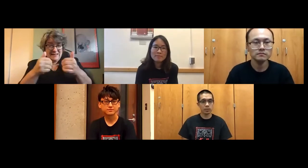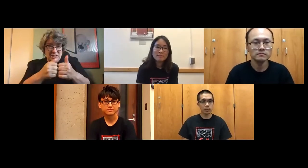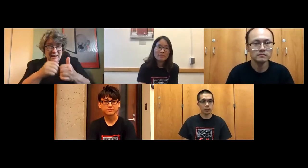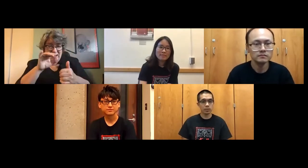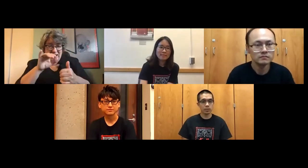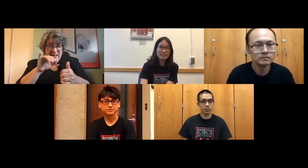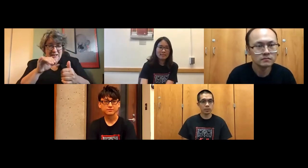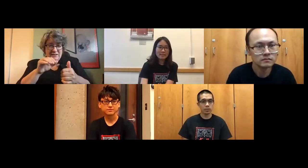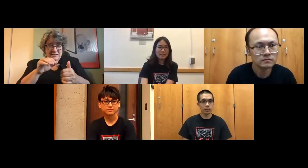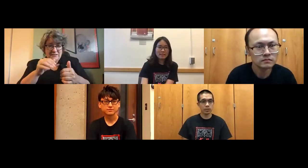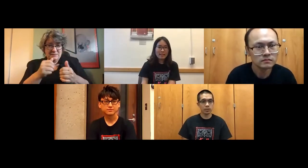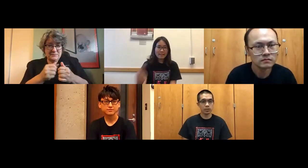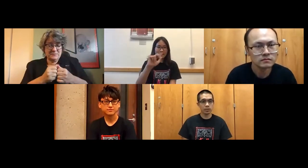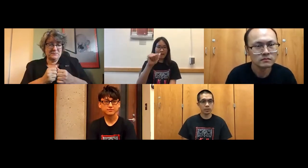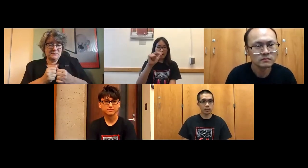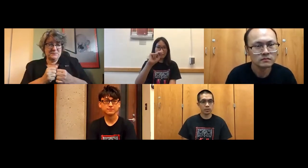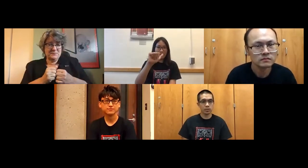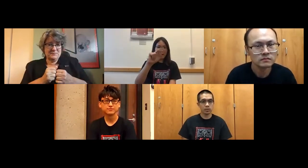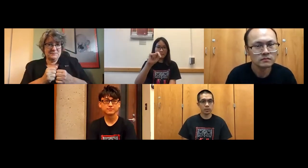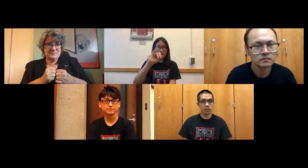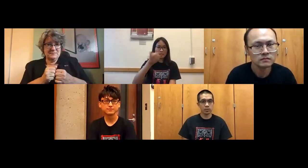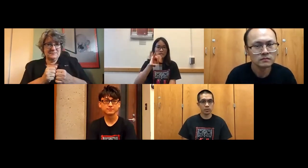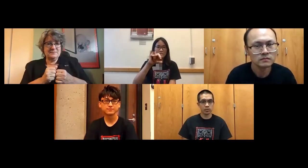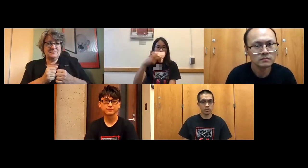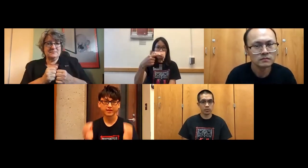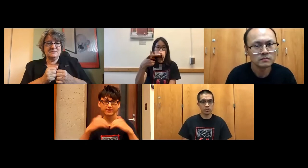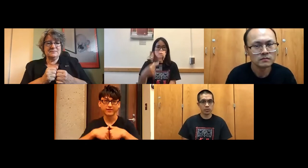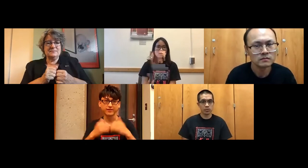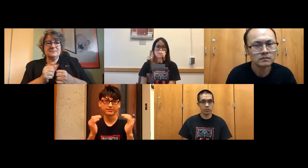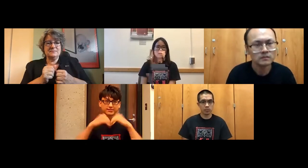Pause for interpreting in China.